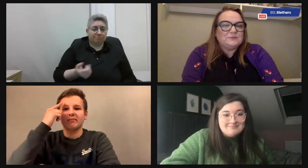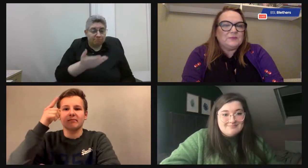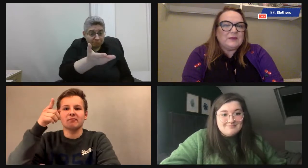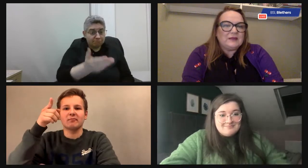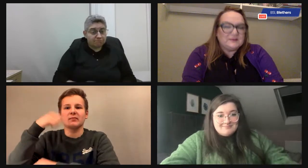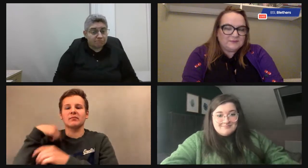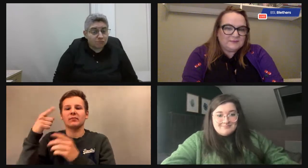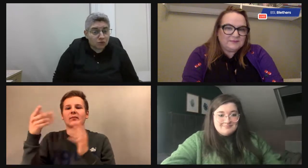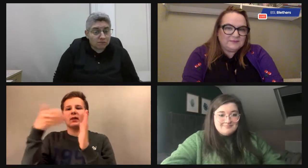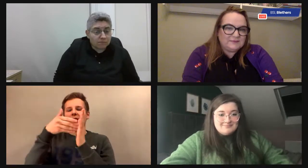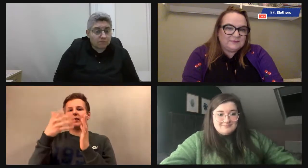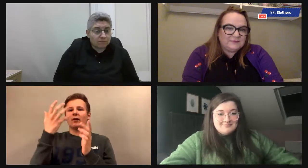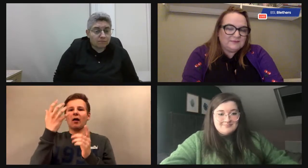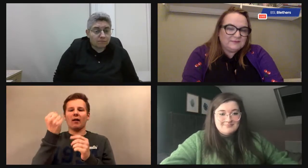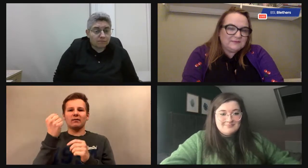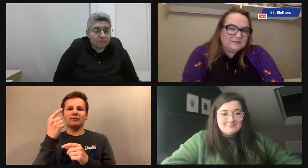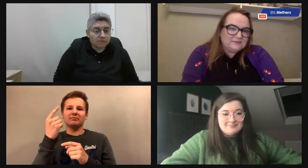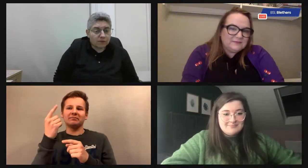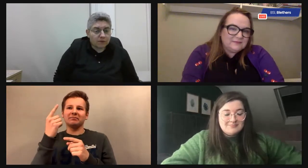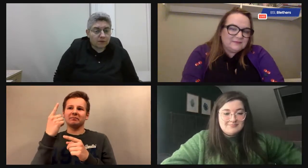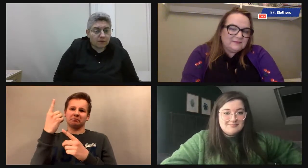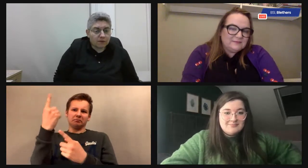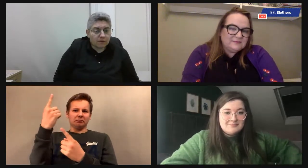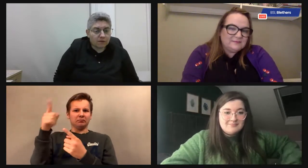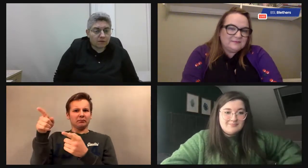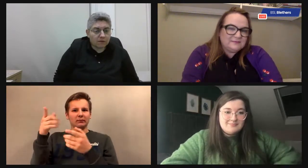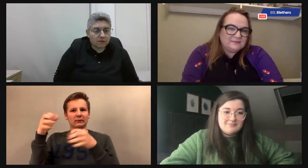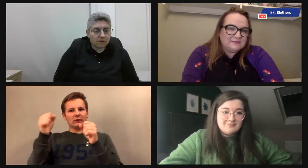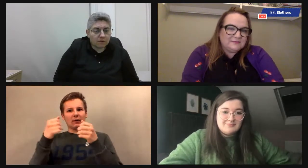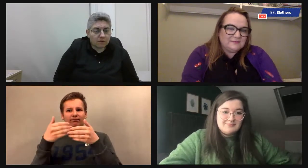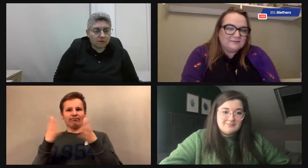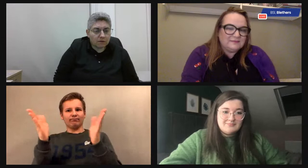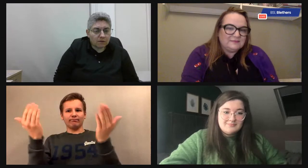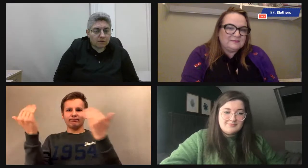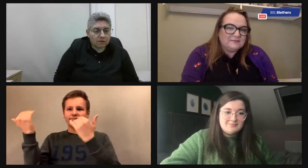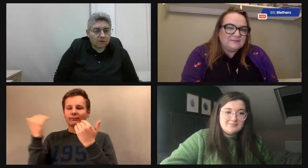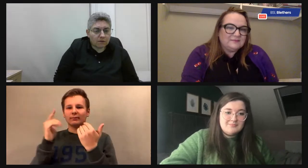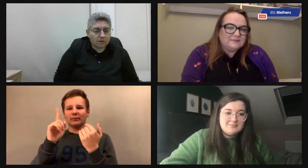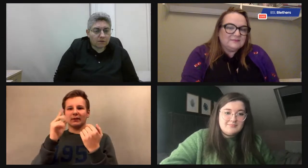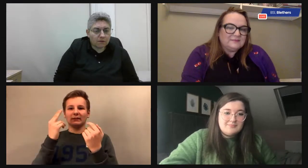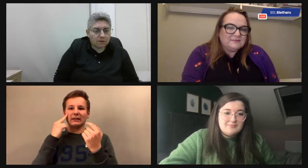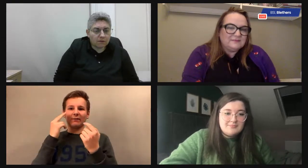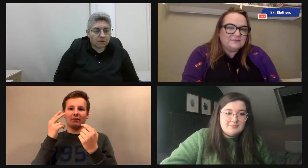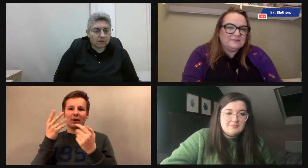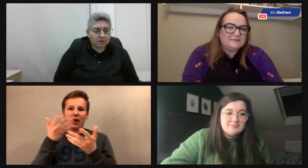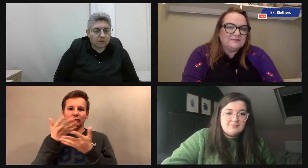it's all based on English language. So Yeah. that's a barrier for us as well.